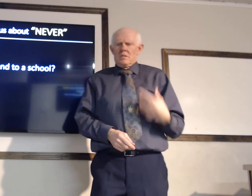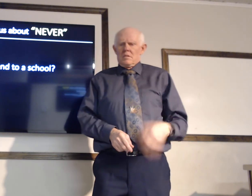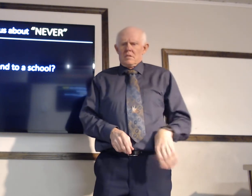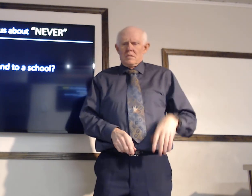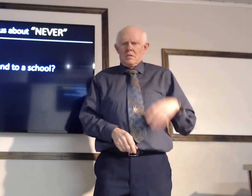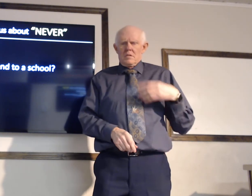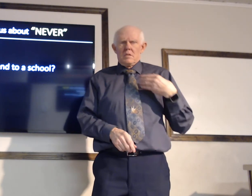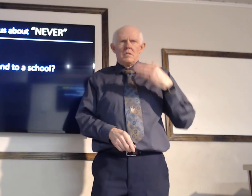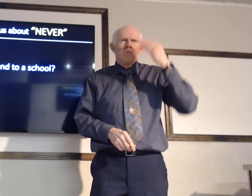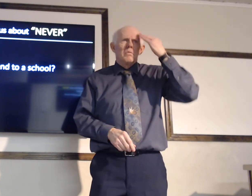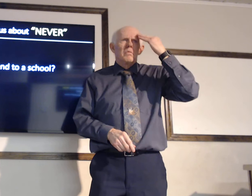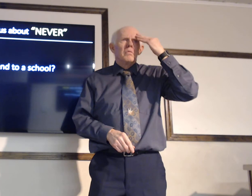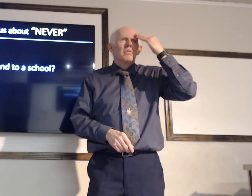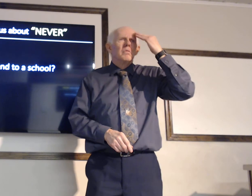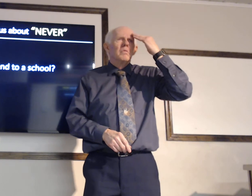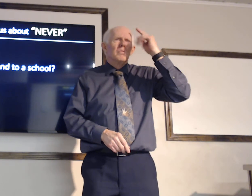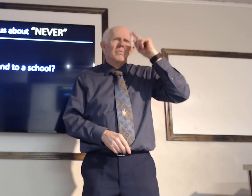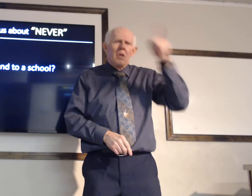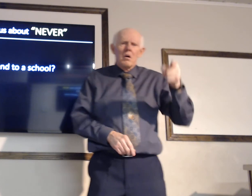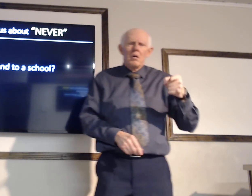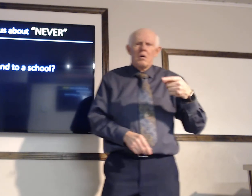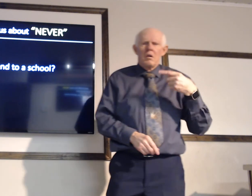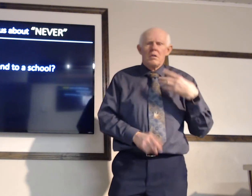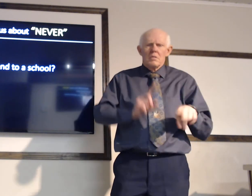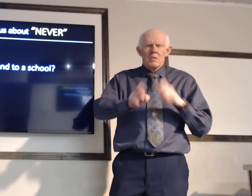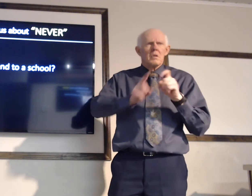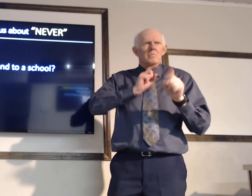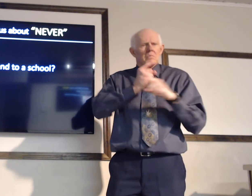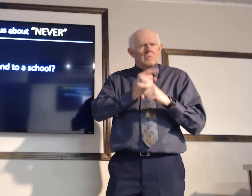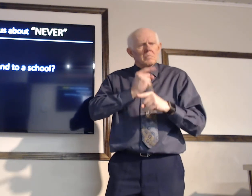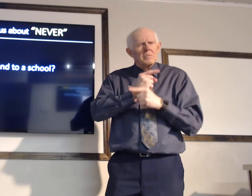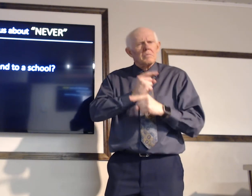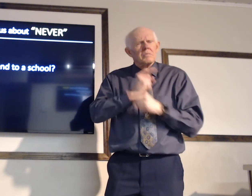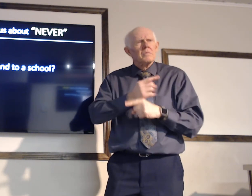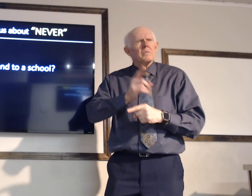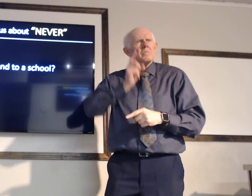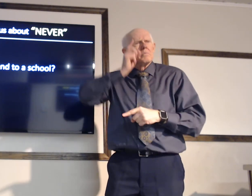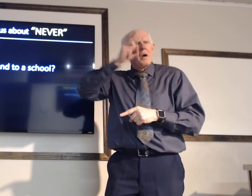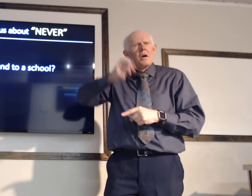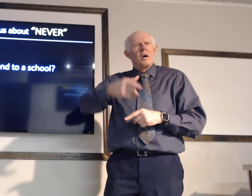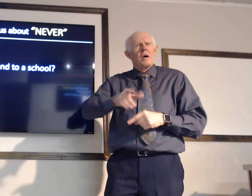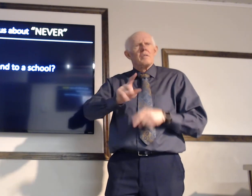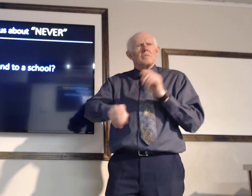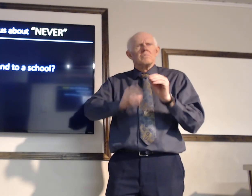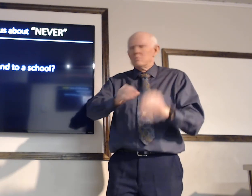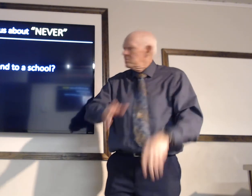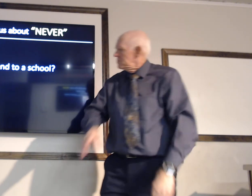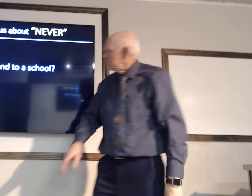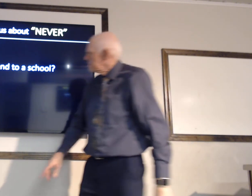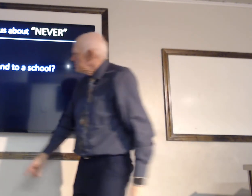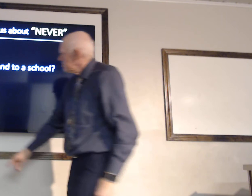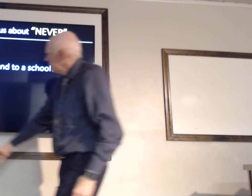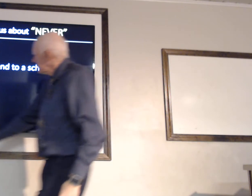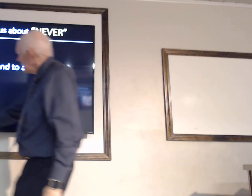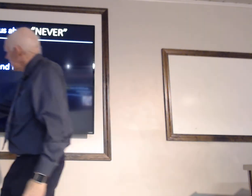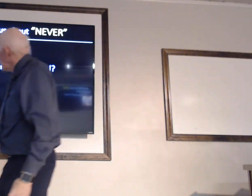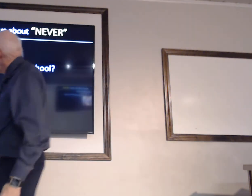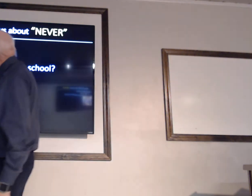answering questions, and he knew the answers. He got them right. He was smart.